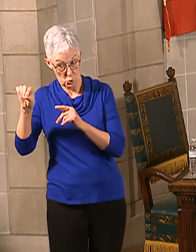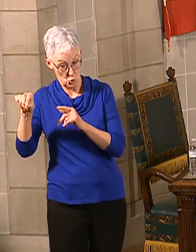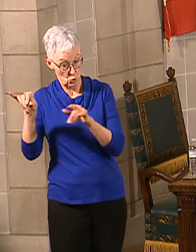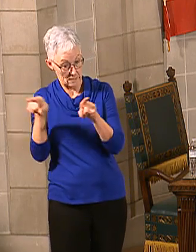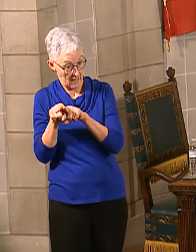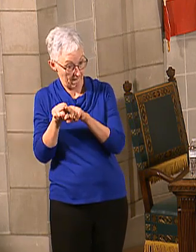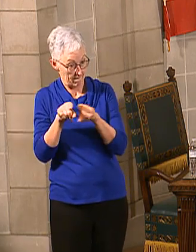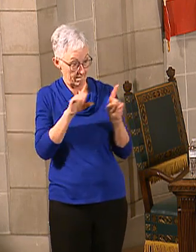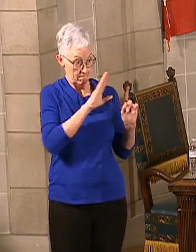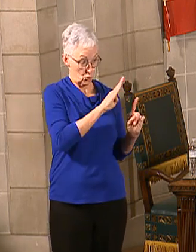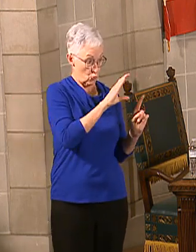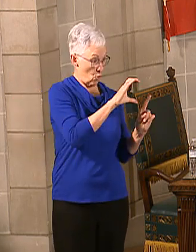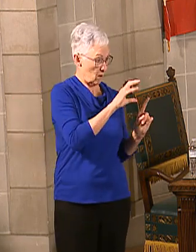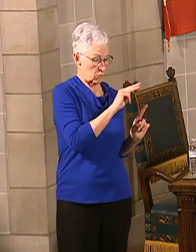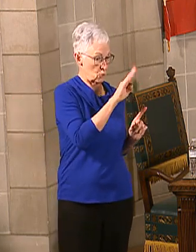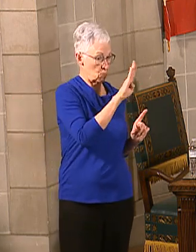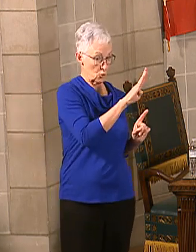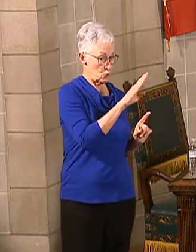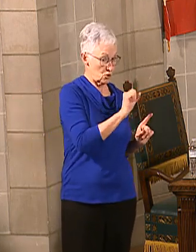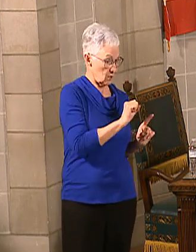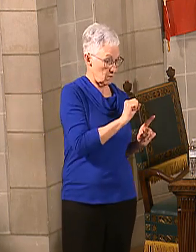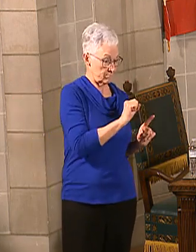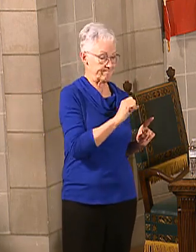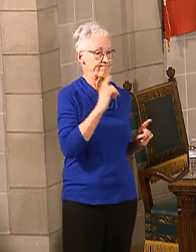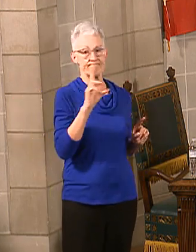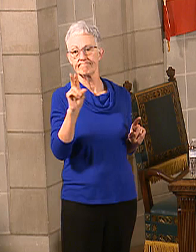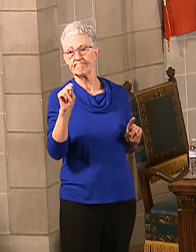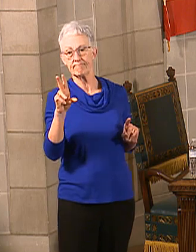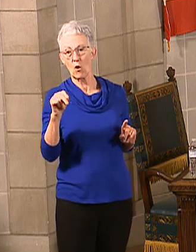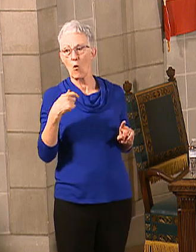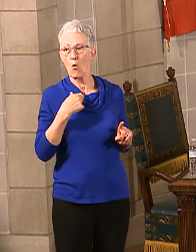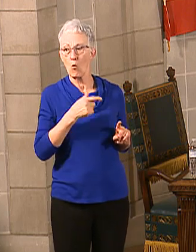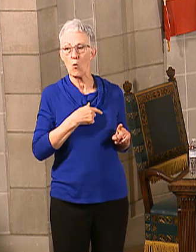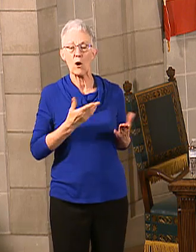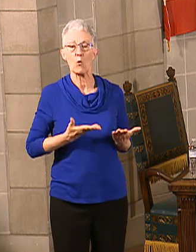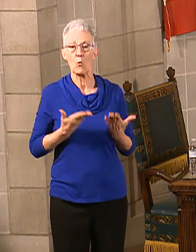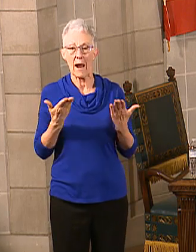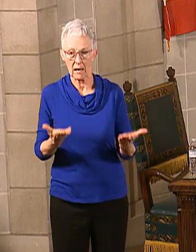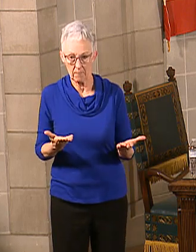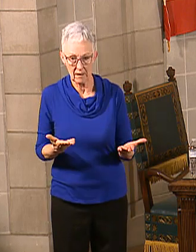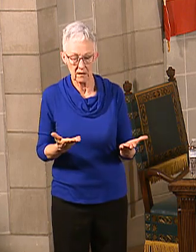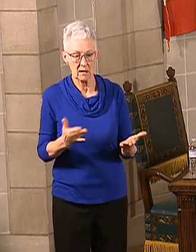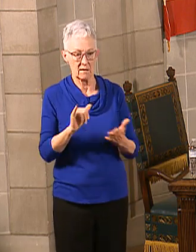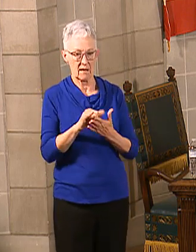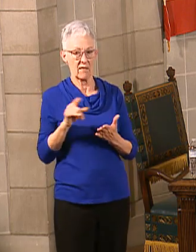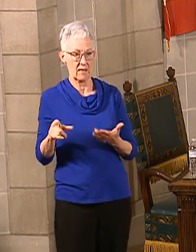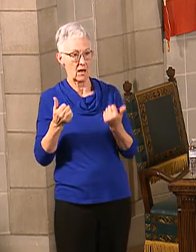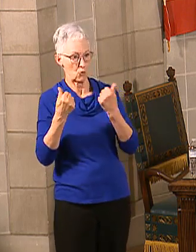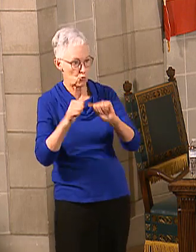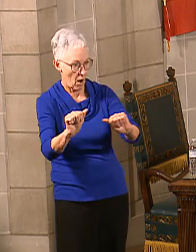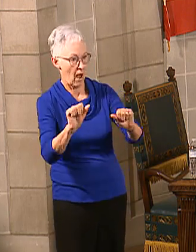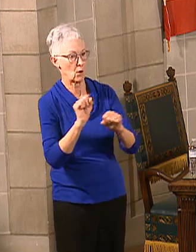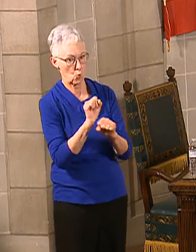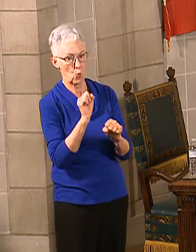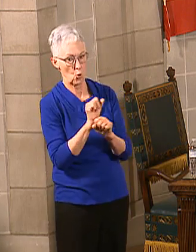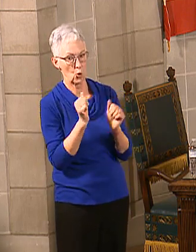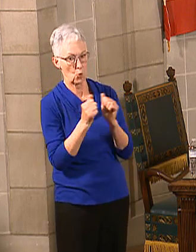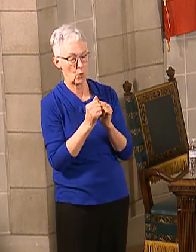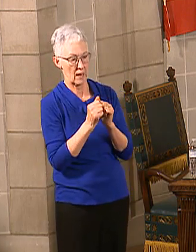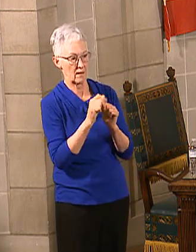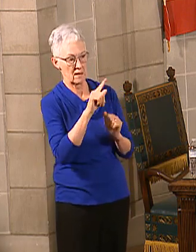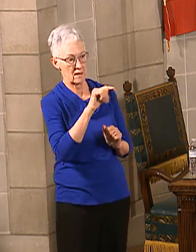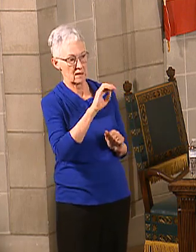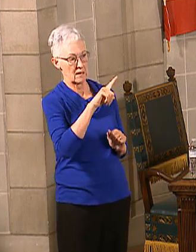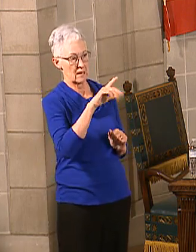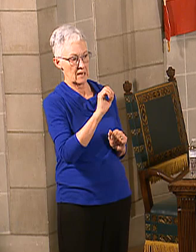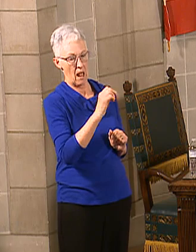thing and be able to step up and be able to work with providers on how you're going to reimburse for telehealth so that we can make it fair for everybody. But Dr. Anton, I'm going to call you up to ask